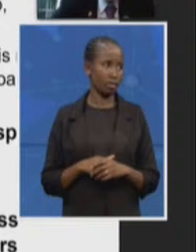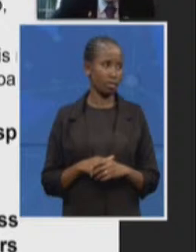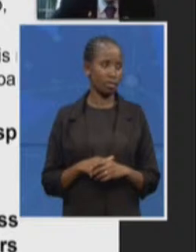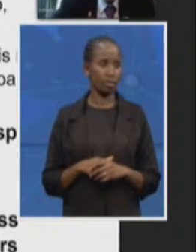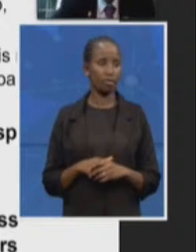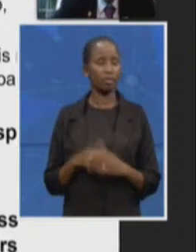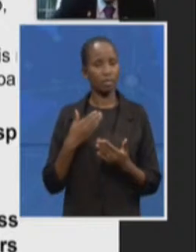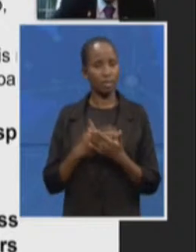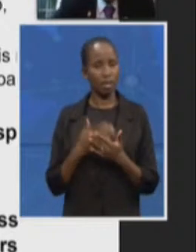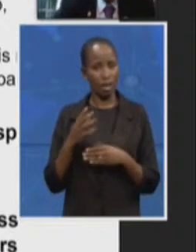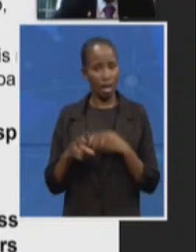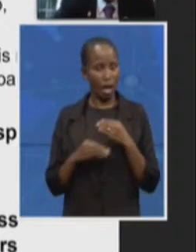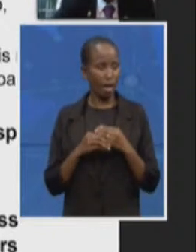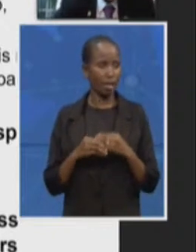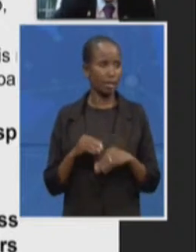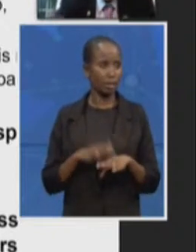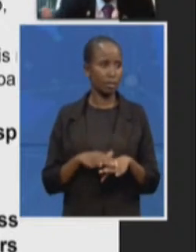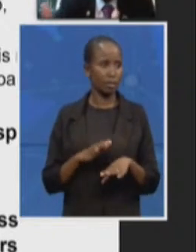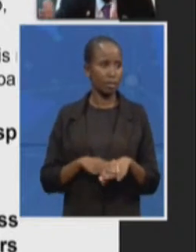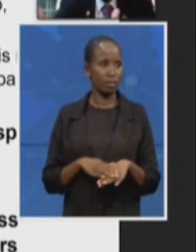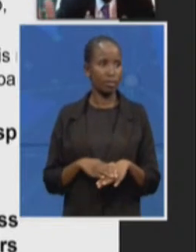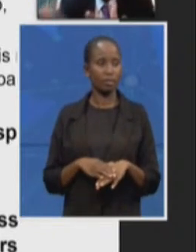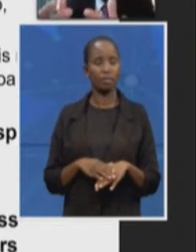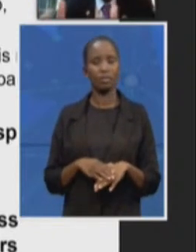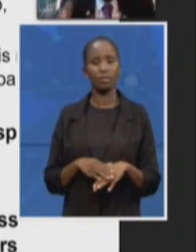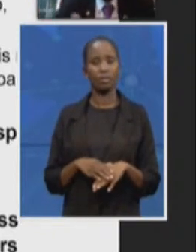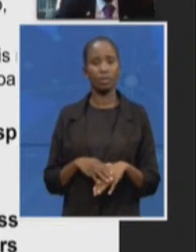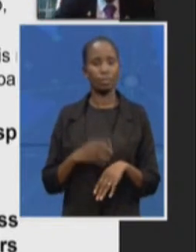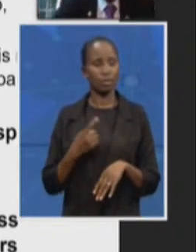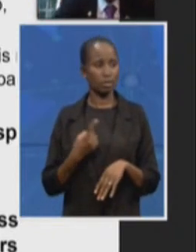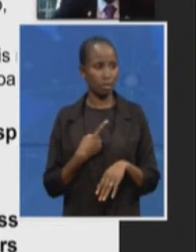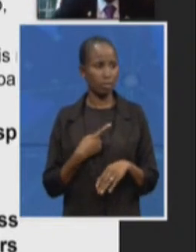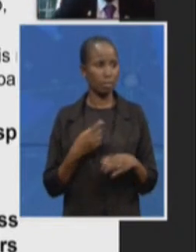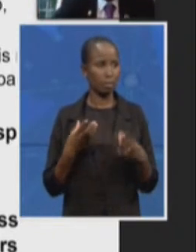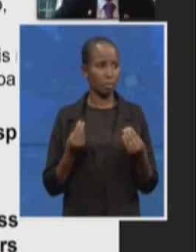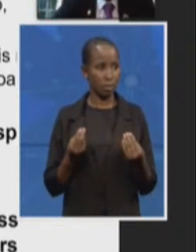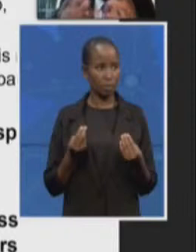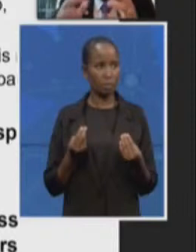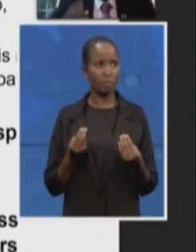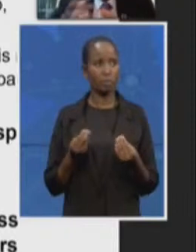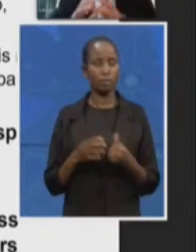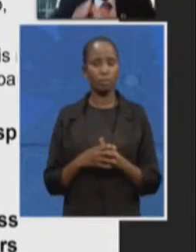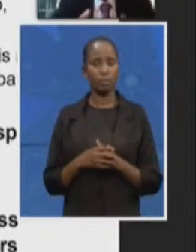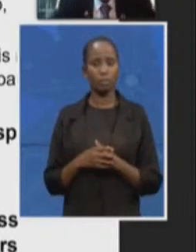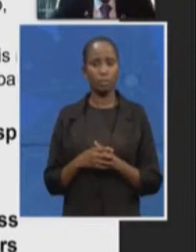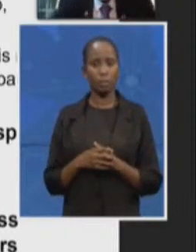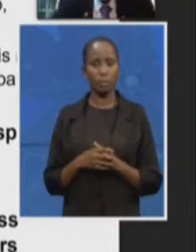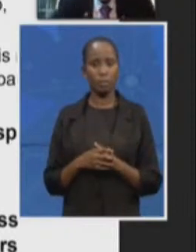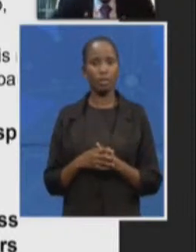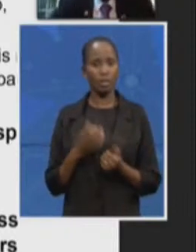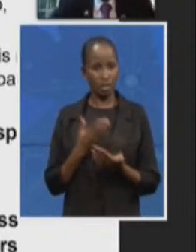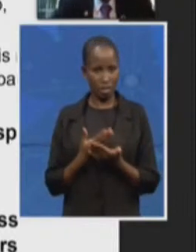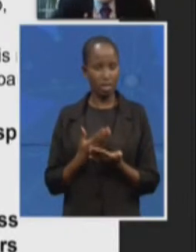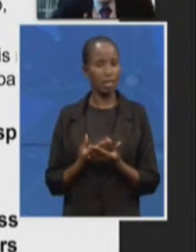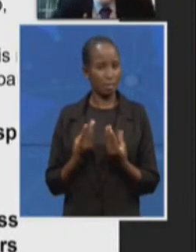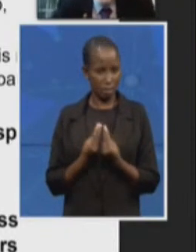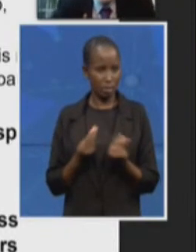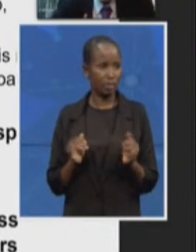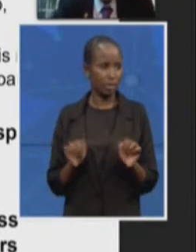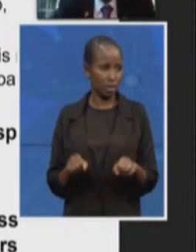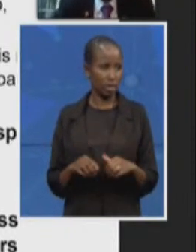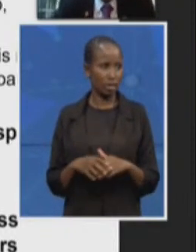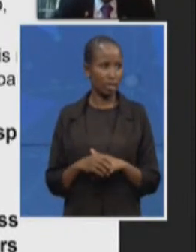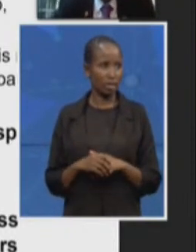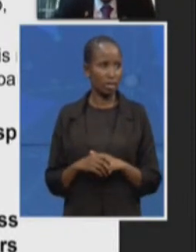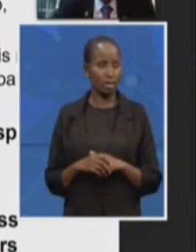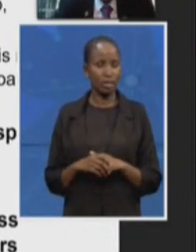quarantine, self or mandated, but we can deal with this. They just at a time when we have a new threat